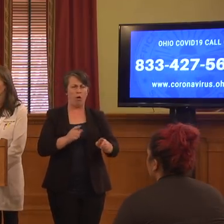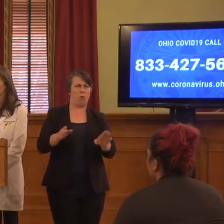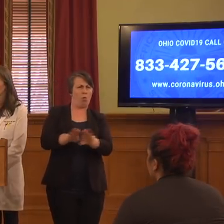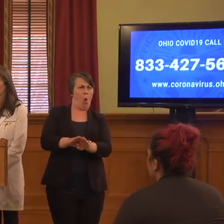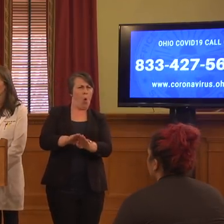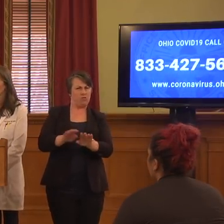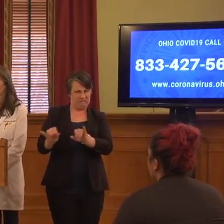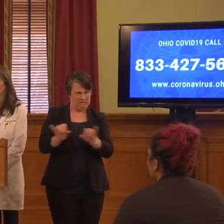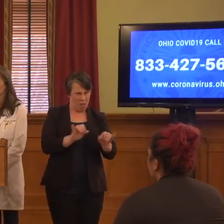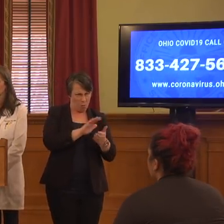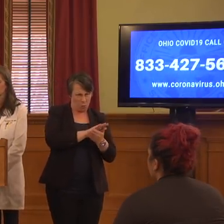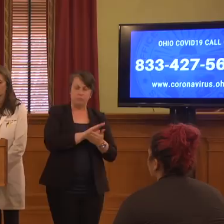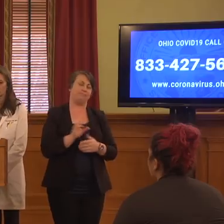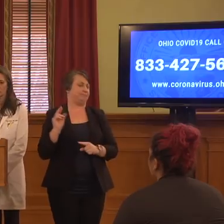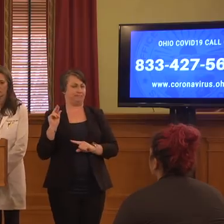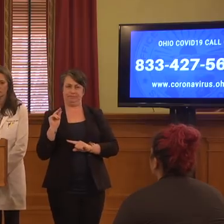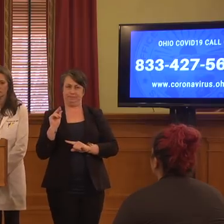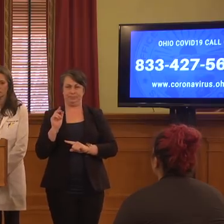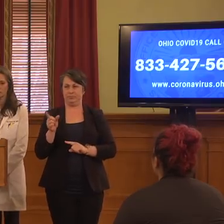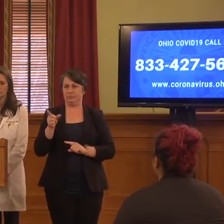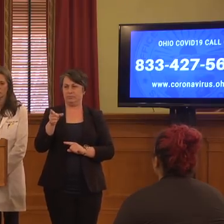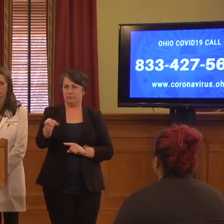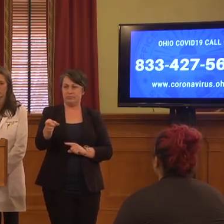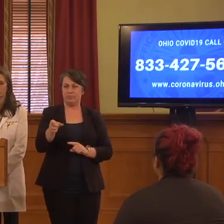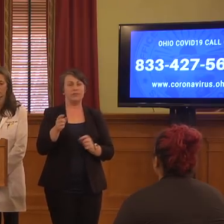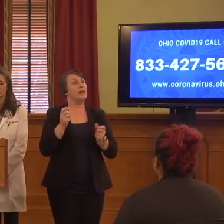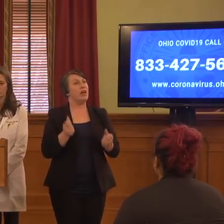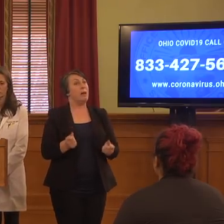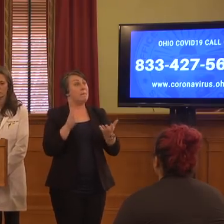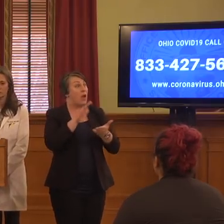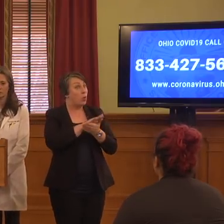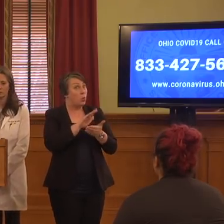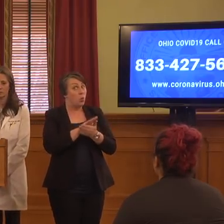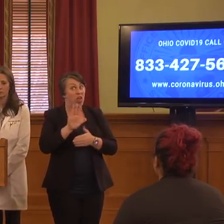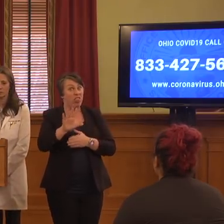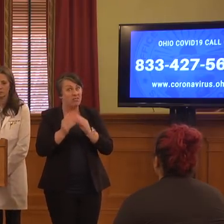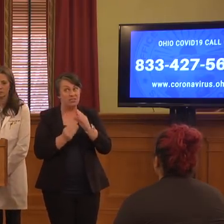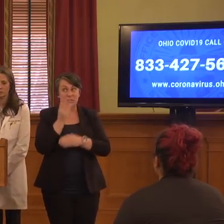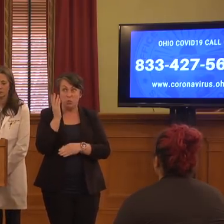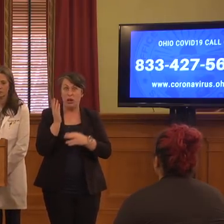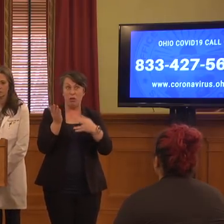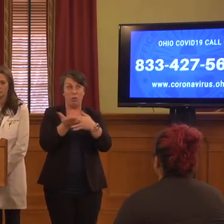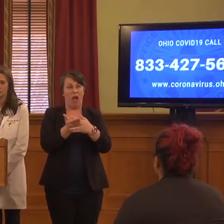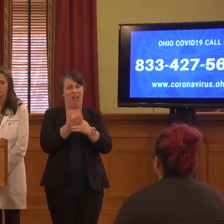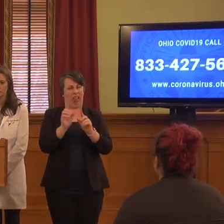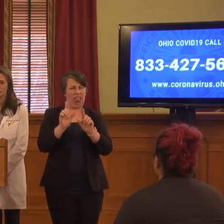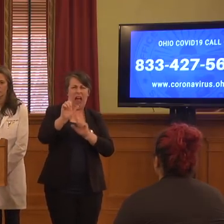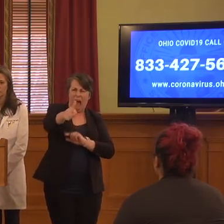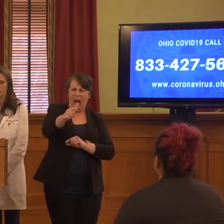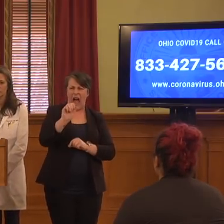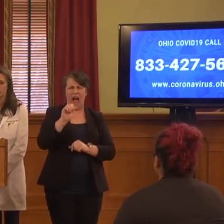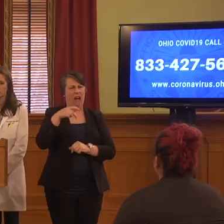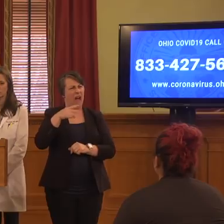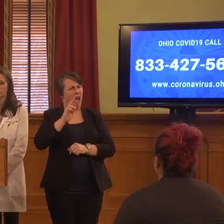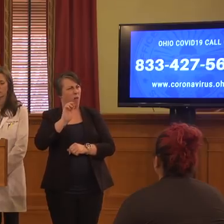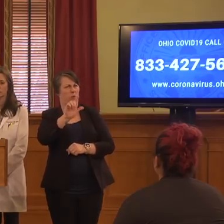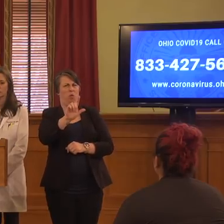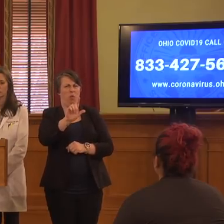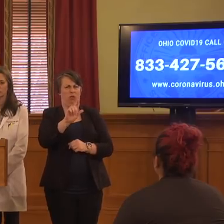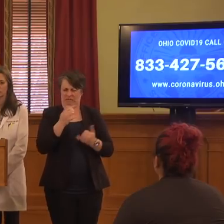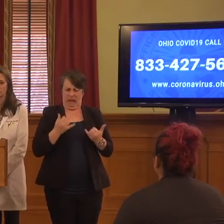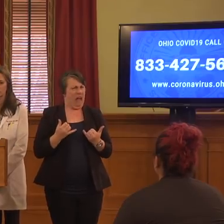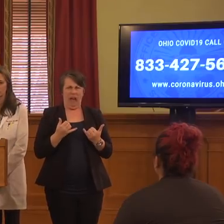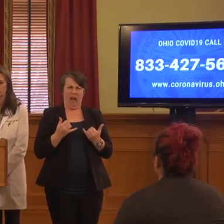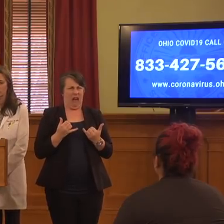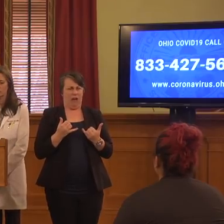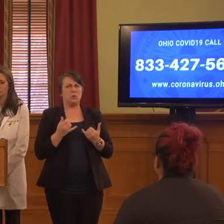No, they're not included. Many schools don't go on spring break until mid-April, so how is that going to be handled